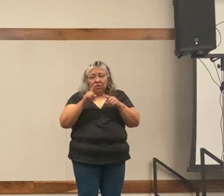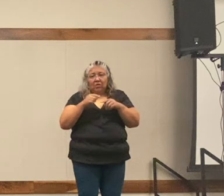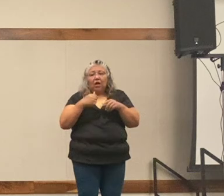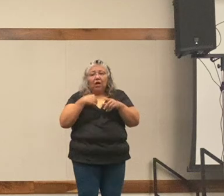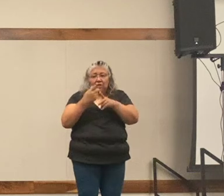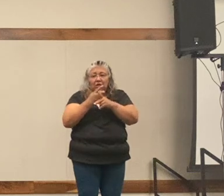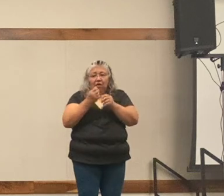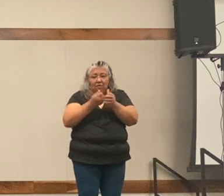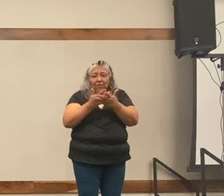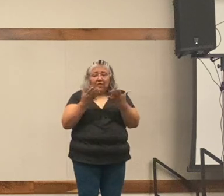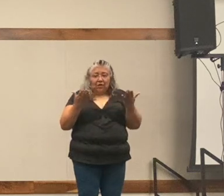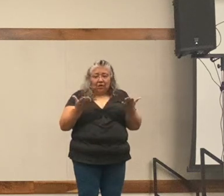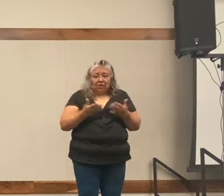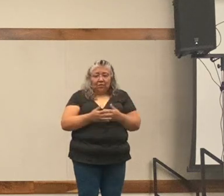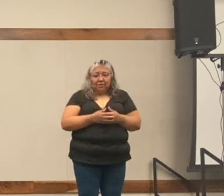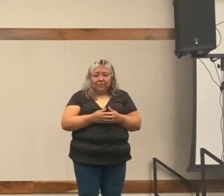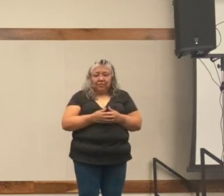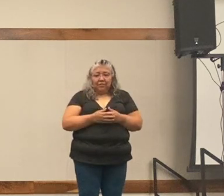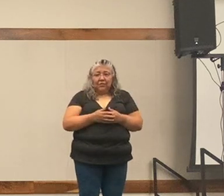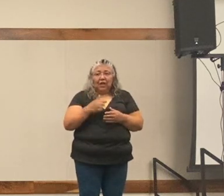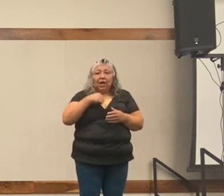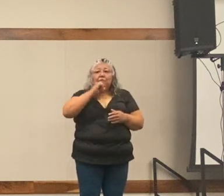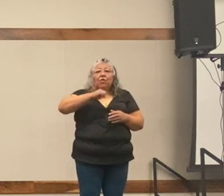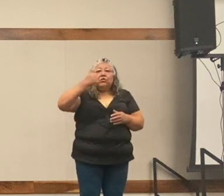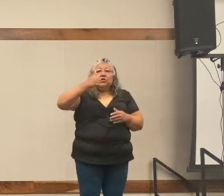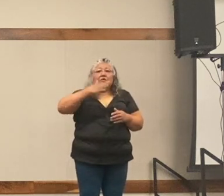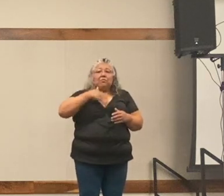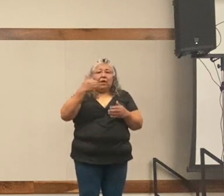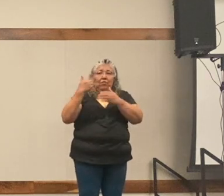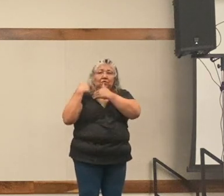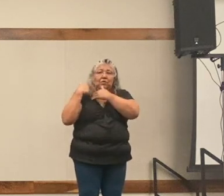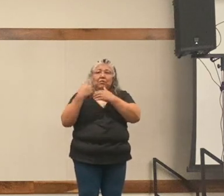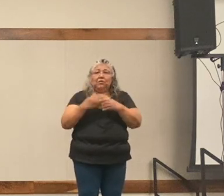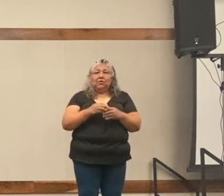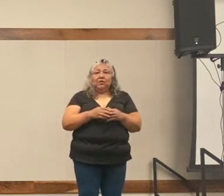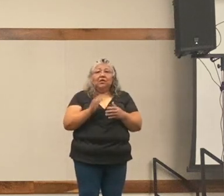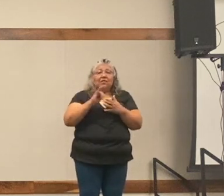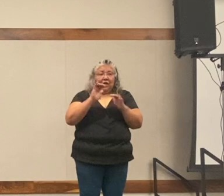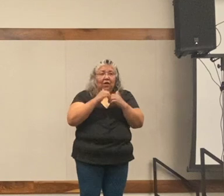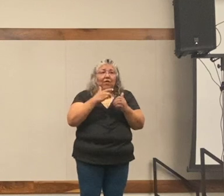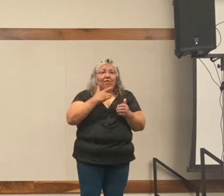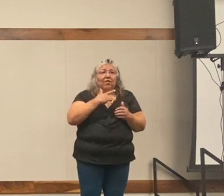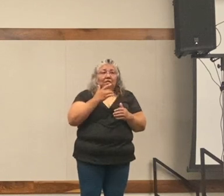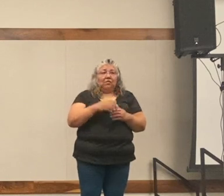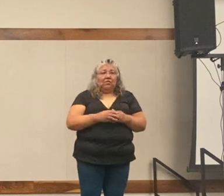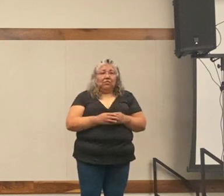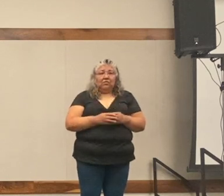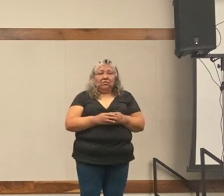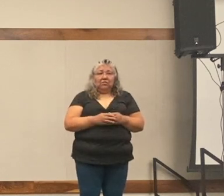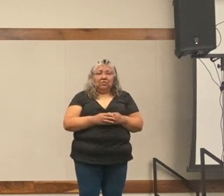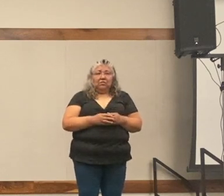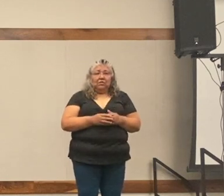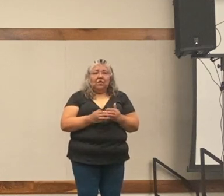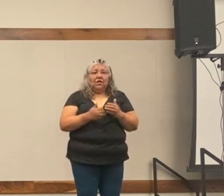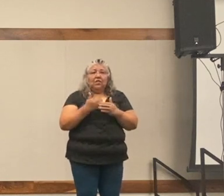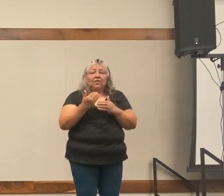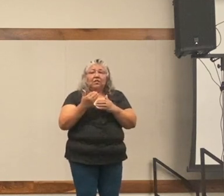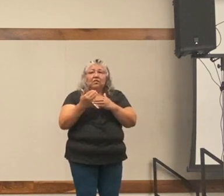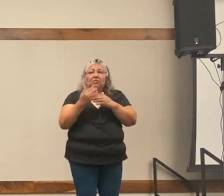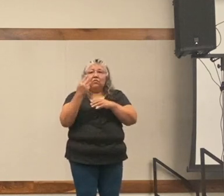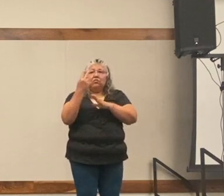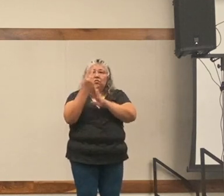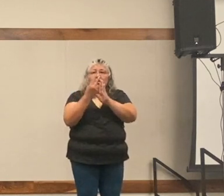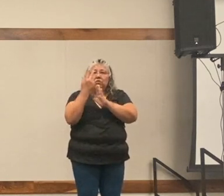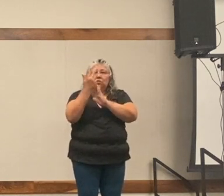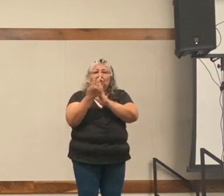take care of everything here. Because I'm the oldest, it's my responsibility. That's how I felt. And then about 2-3 hours later, my